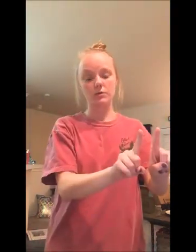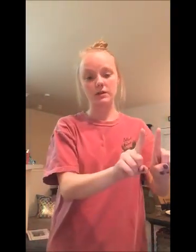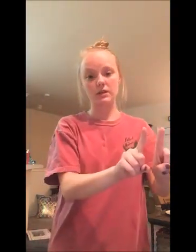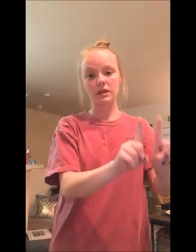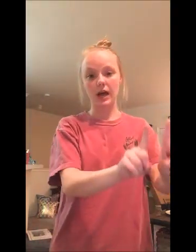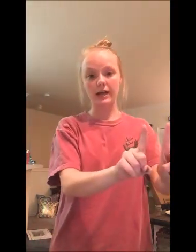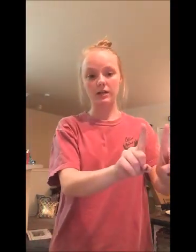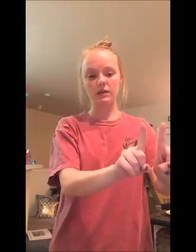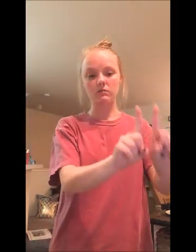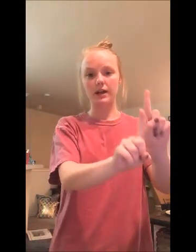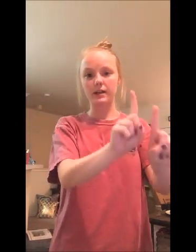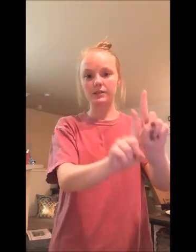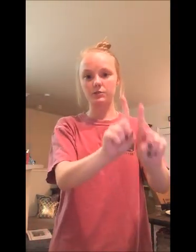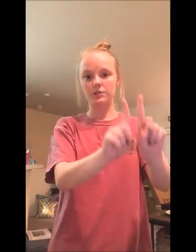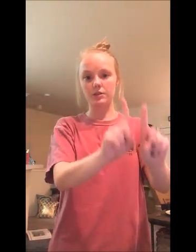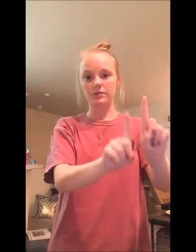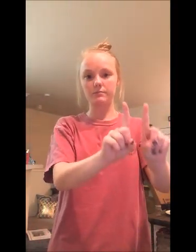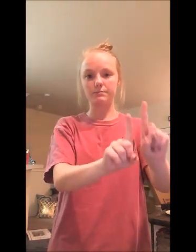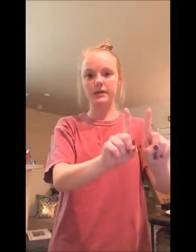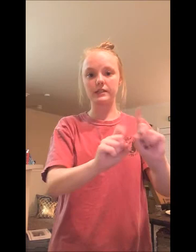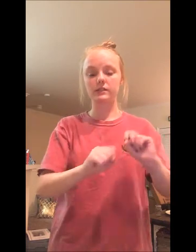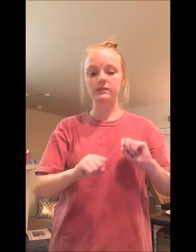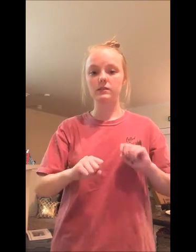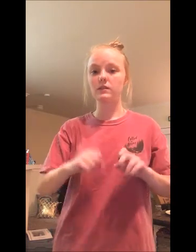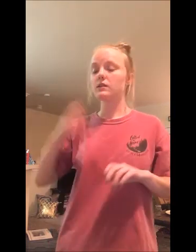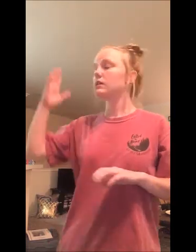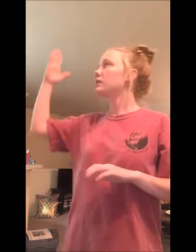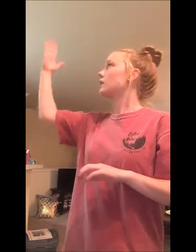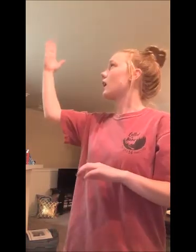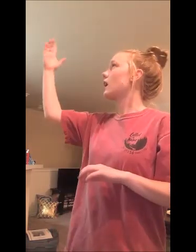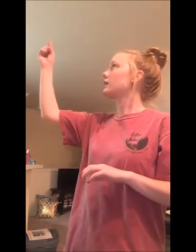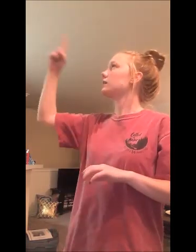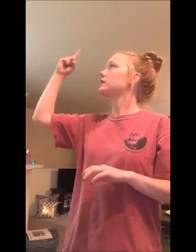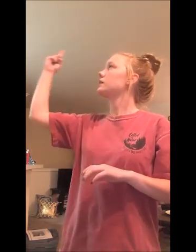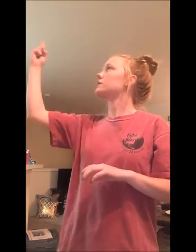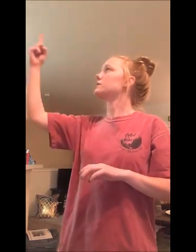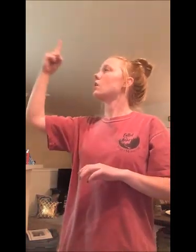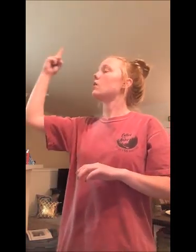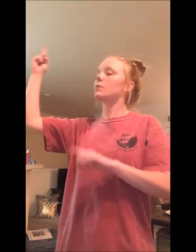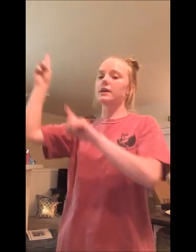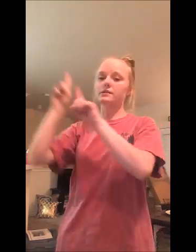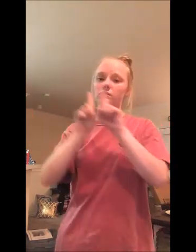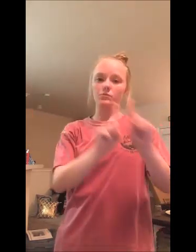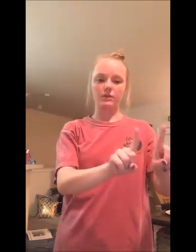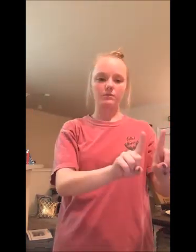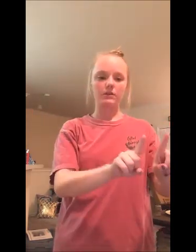following me, guiding me, right next to each other. Buddies. God is always with me.